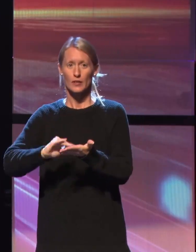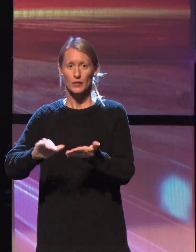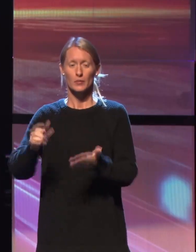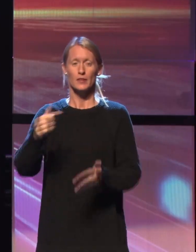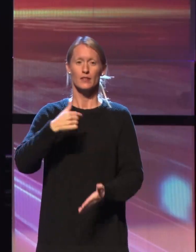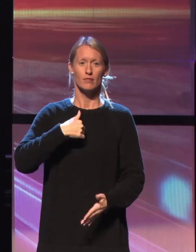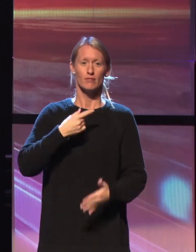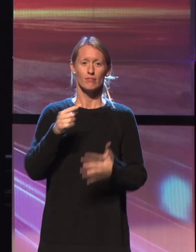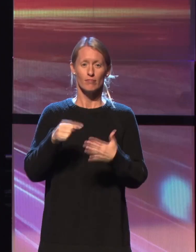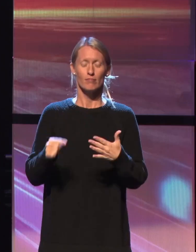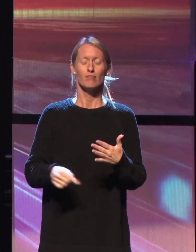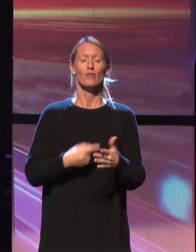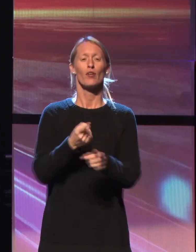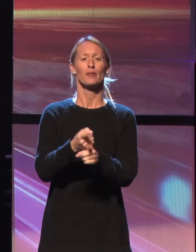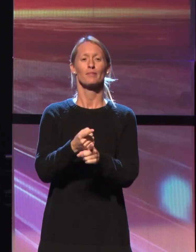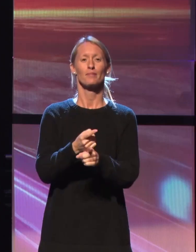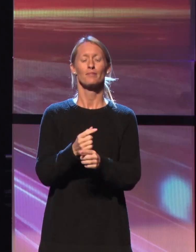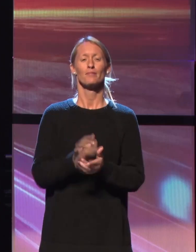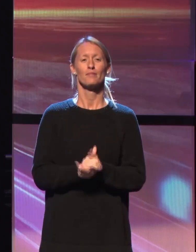do, right?